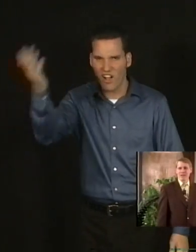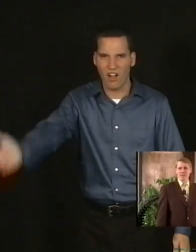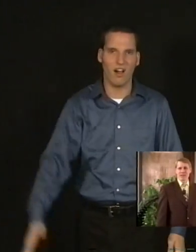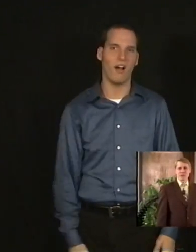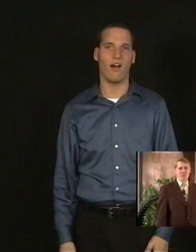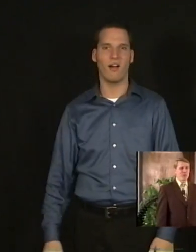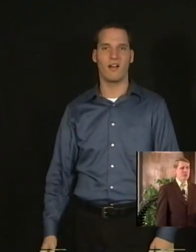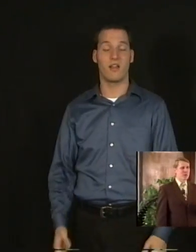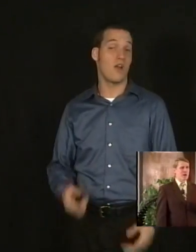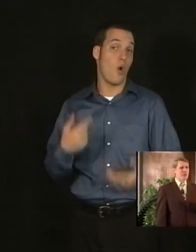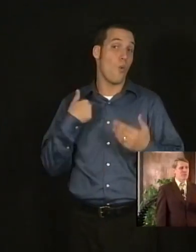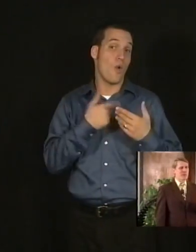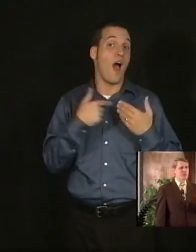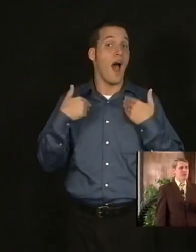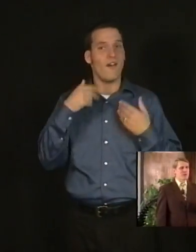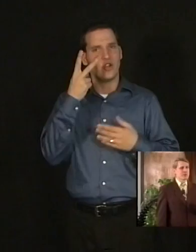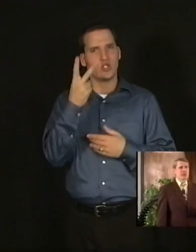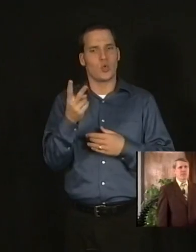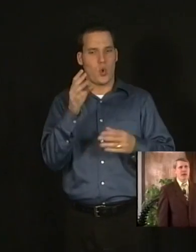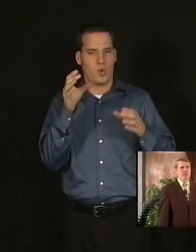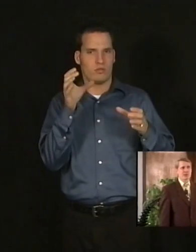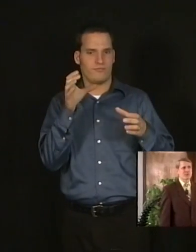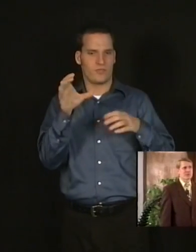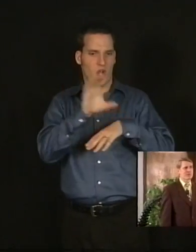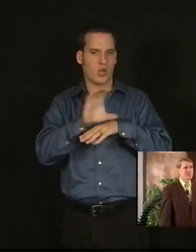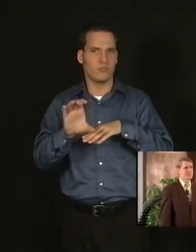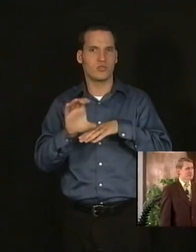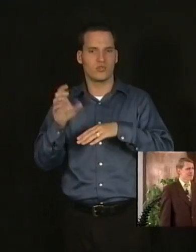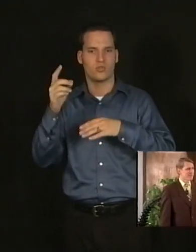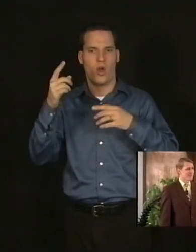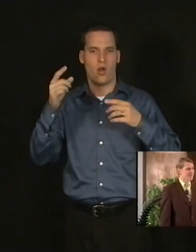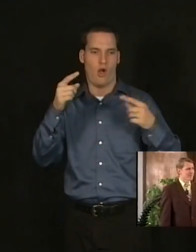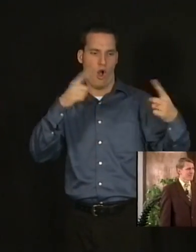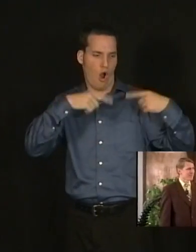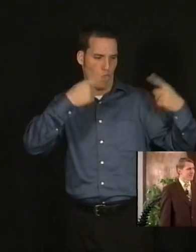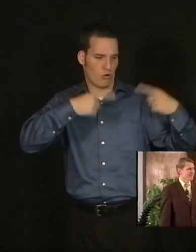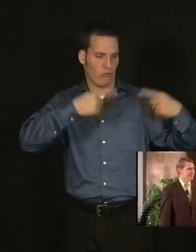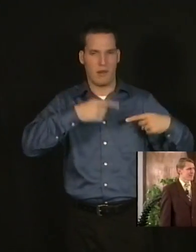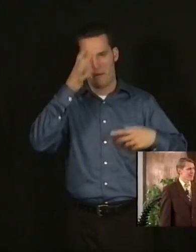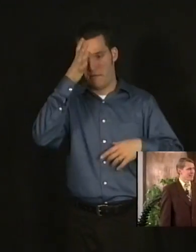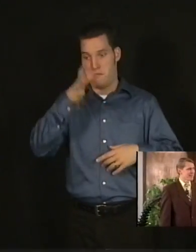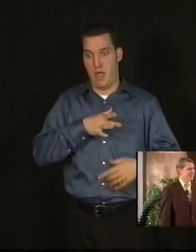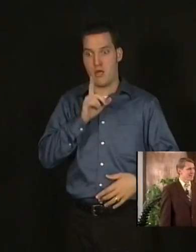And what we got here is like two computers arguing with each other. Does man exist?